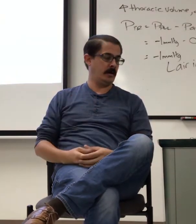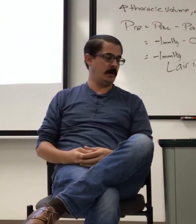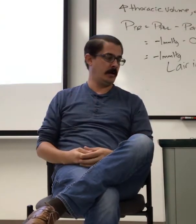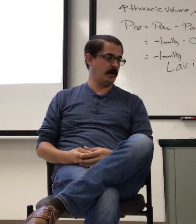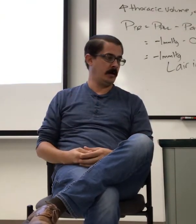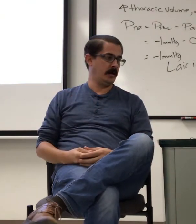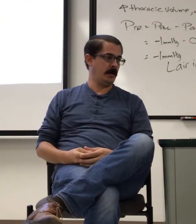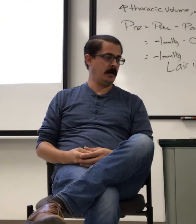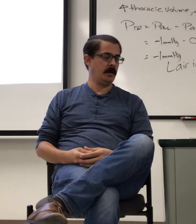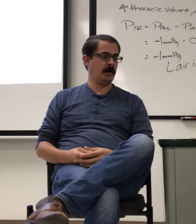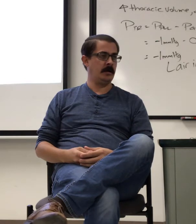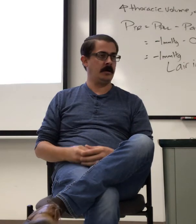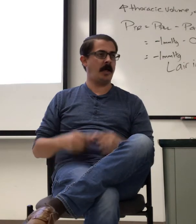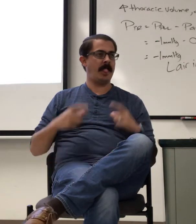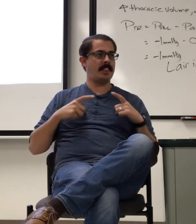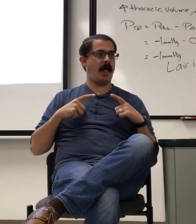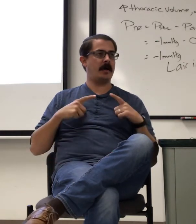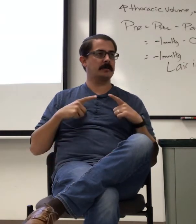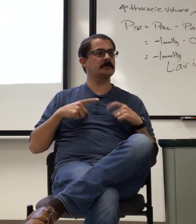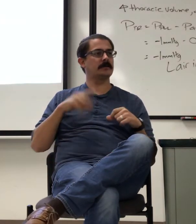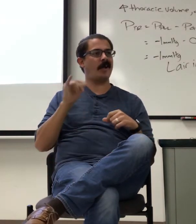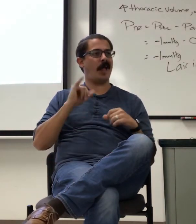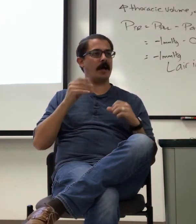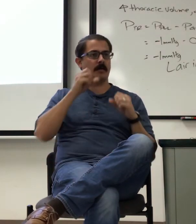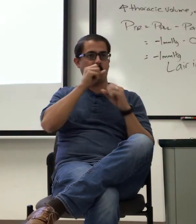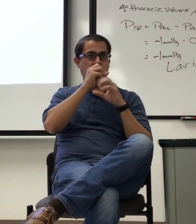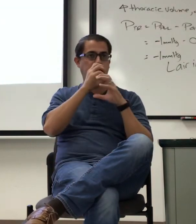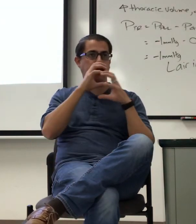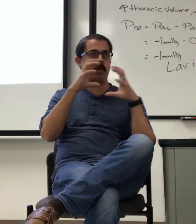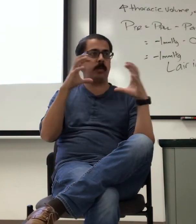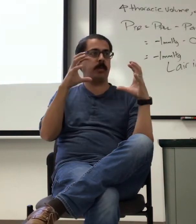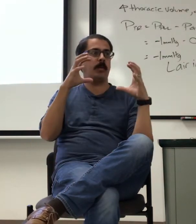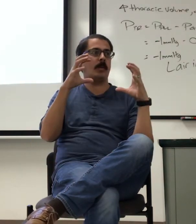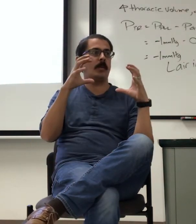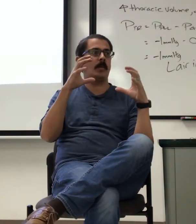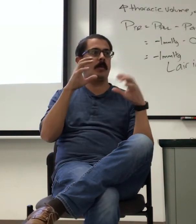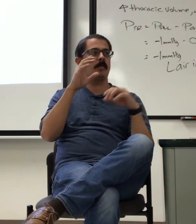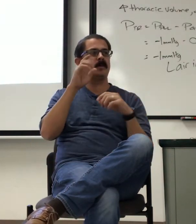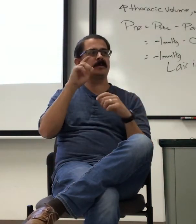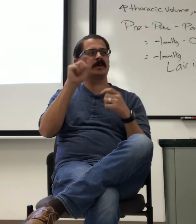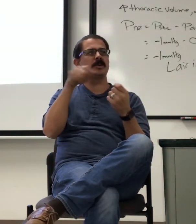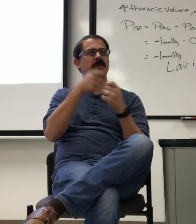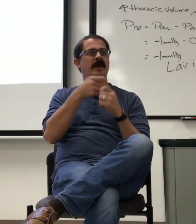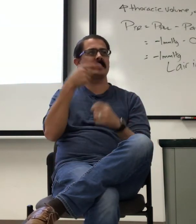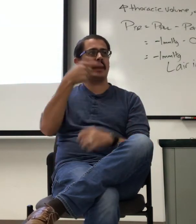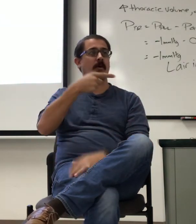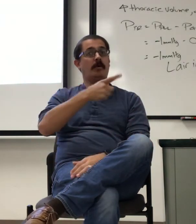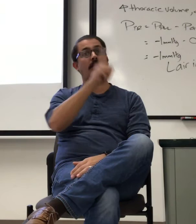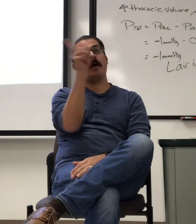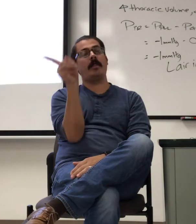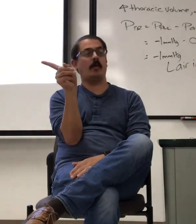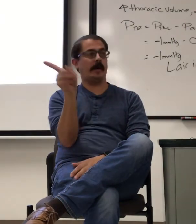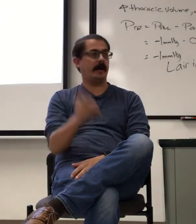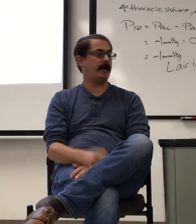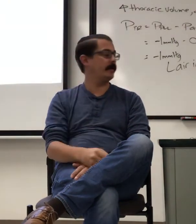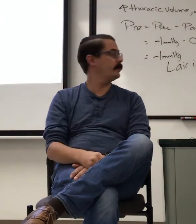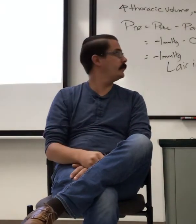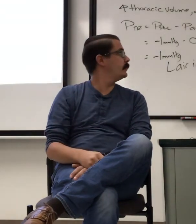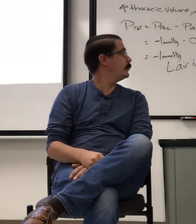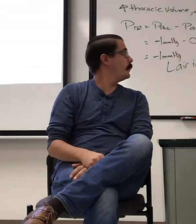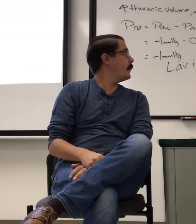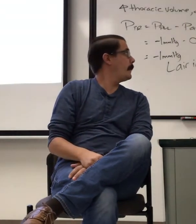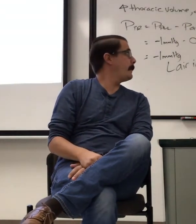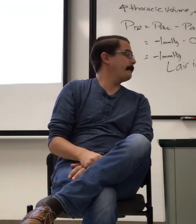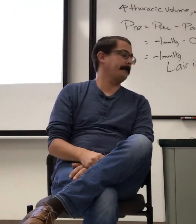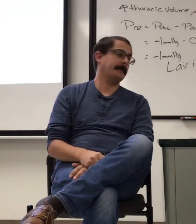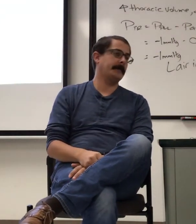The lung is like a balloon, so these forces are greater. So I'm going to change this arrow to go this other way. Now the lung wall